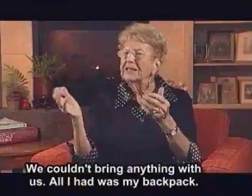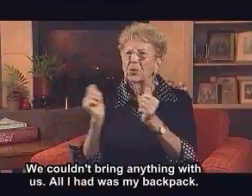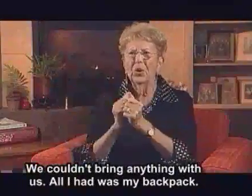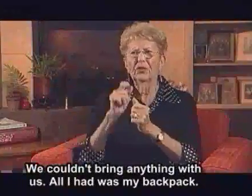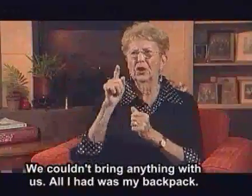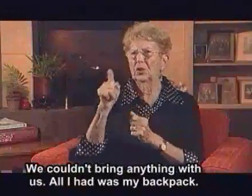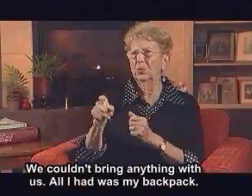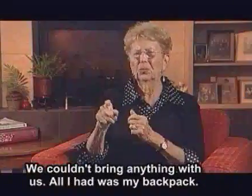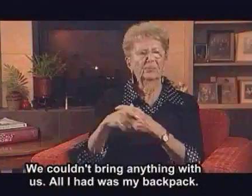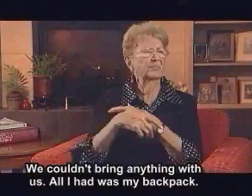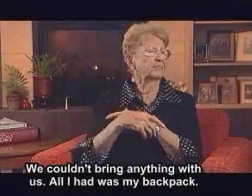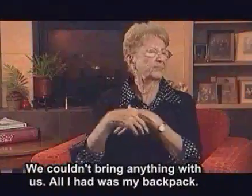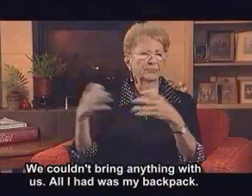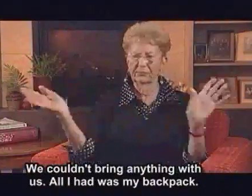We couldn't bring anything with us.